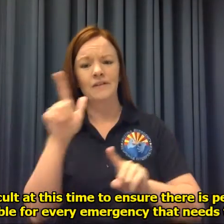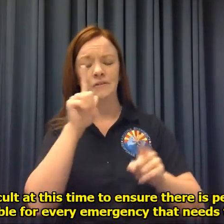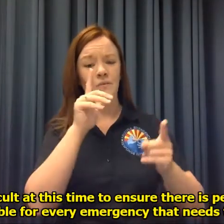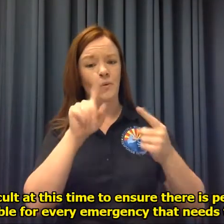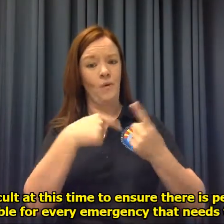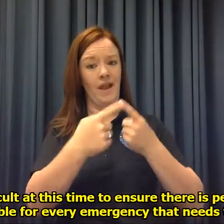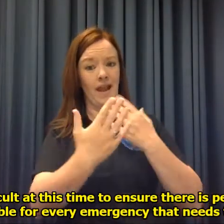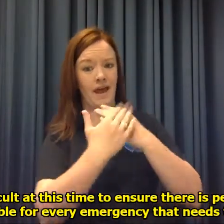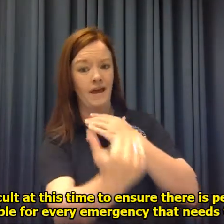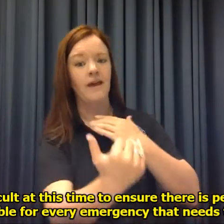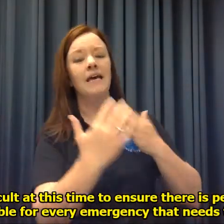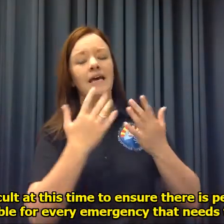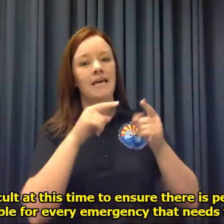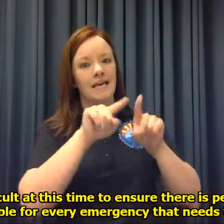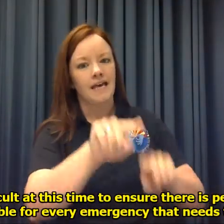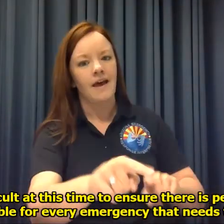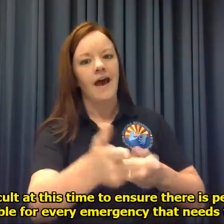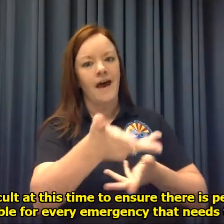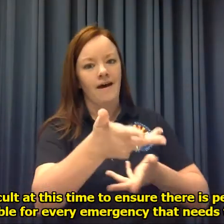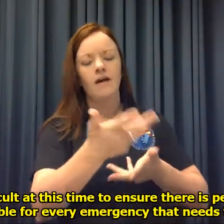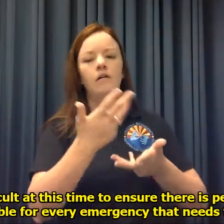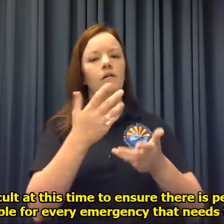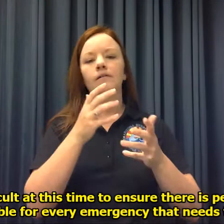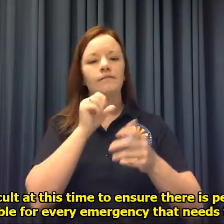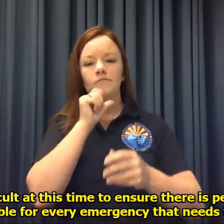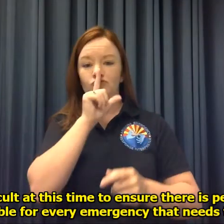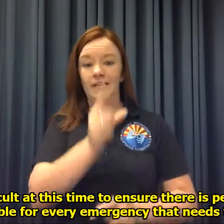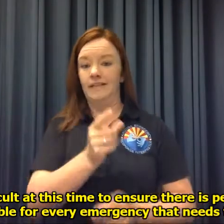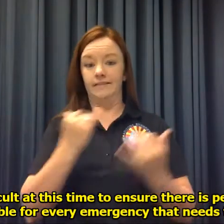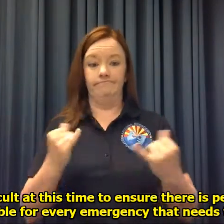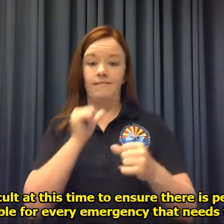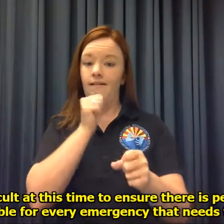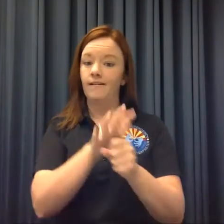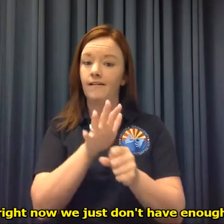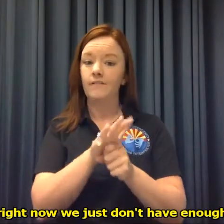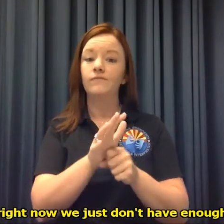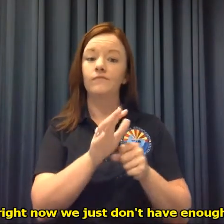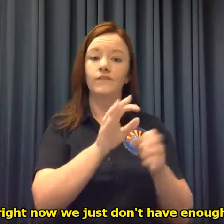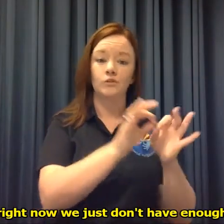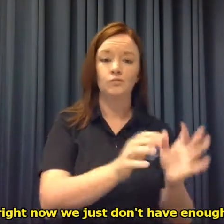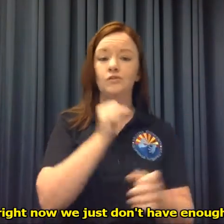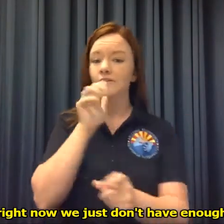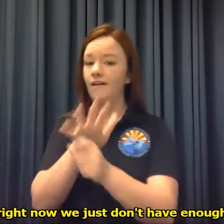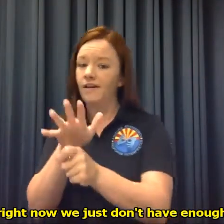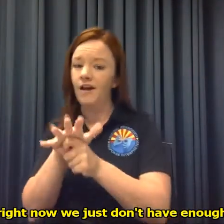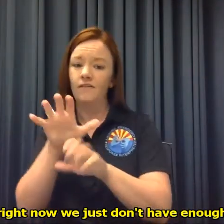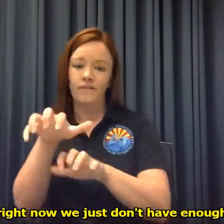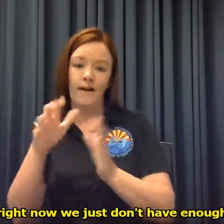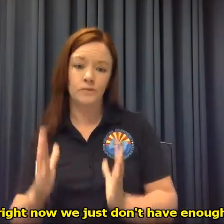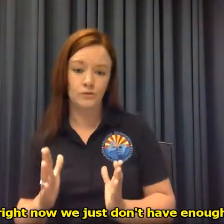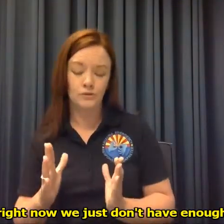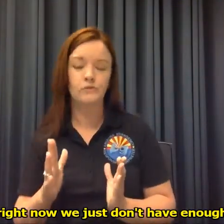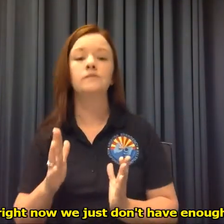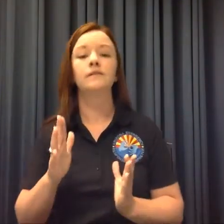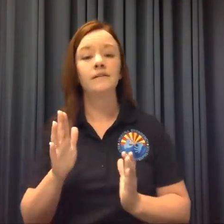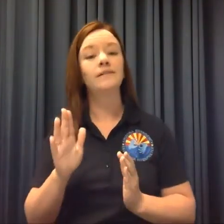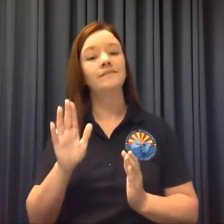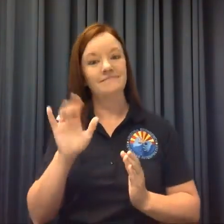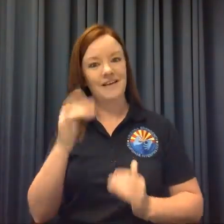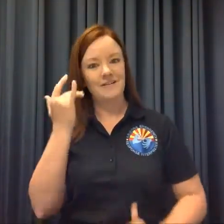time to ensure there is personnel available for every emergency that needs them, and frankly right now we just don't have enough providers.